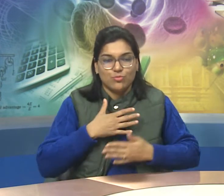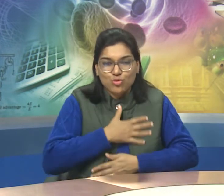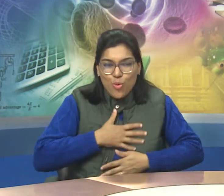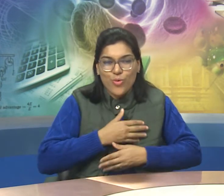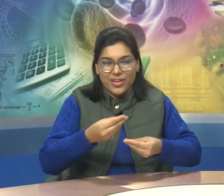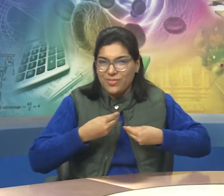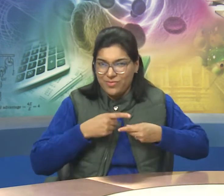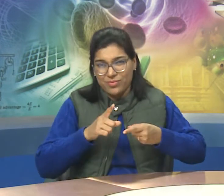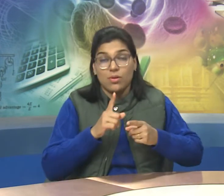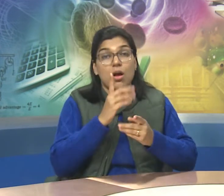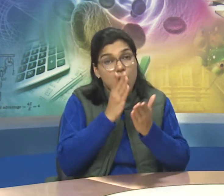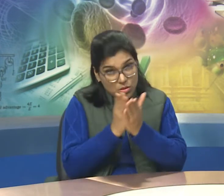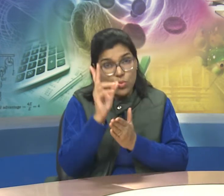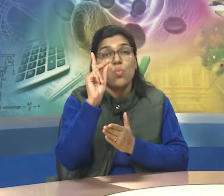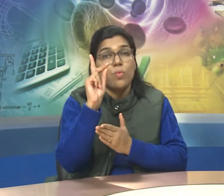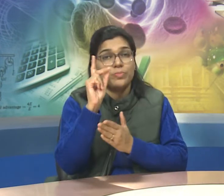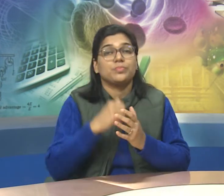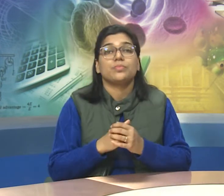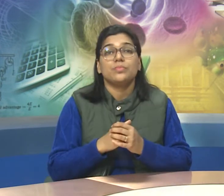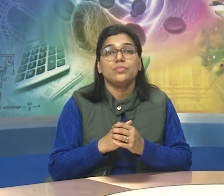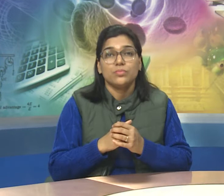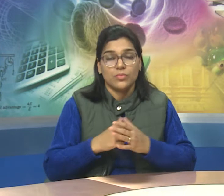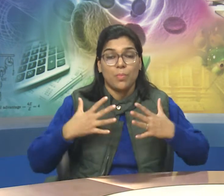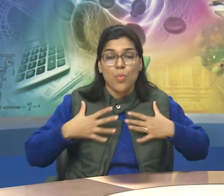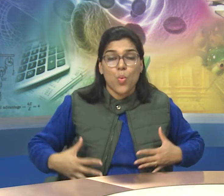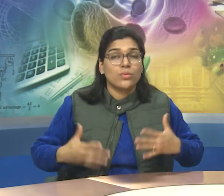A long stint of mental work